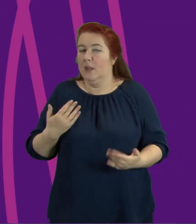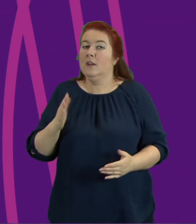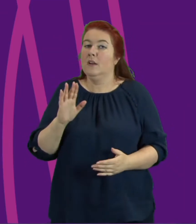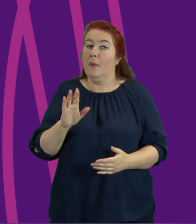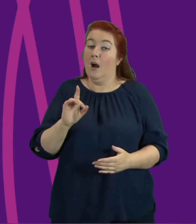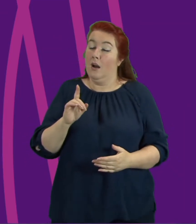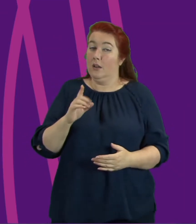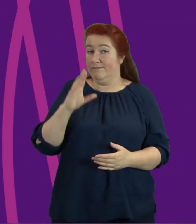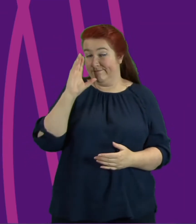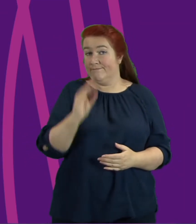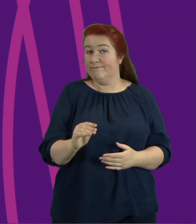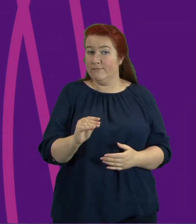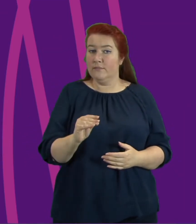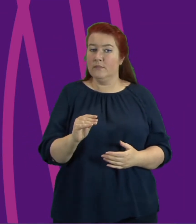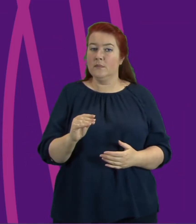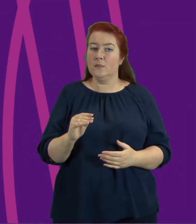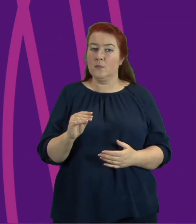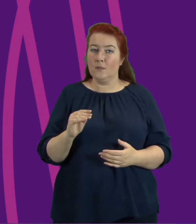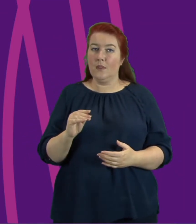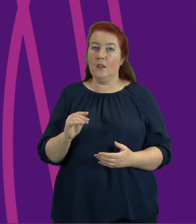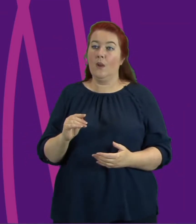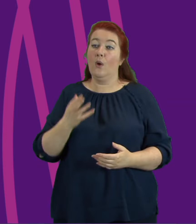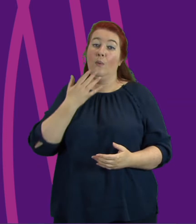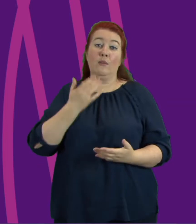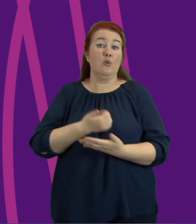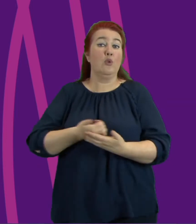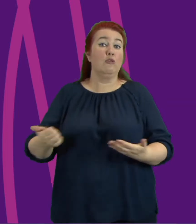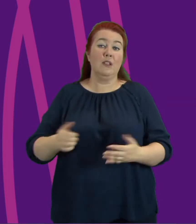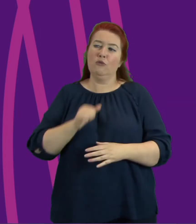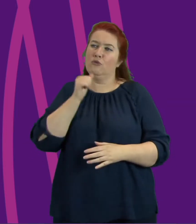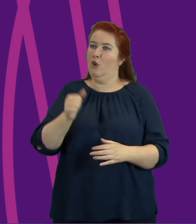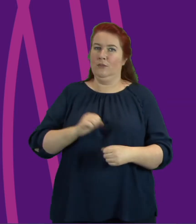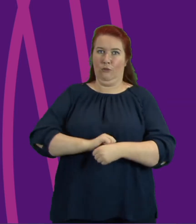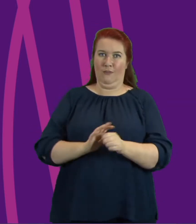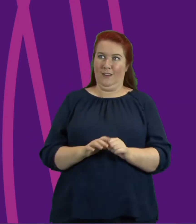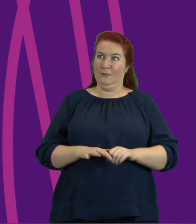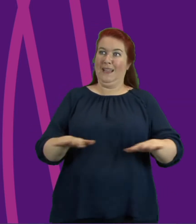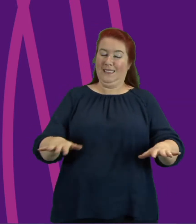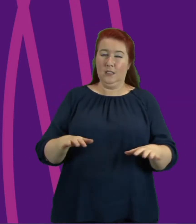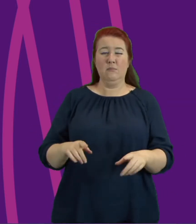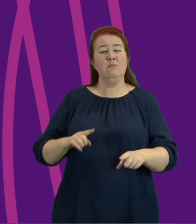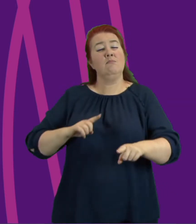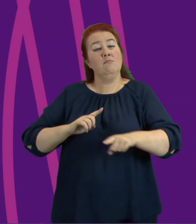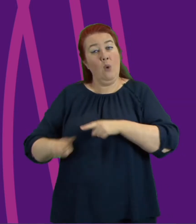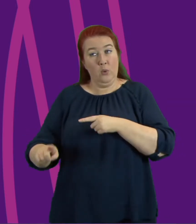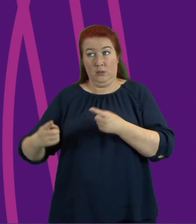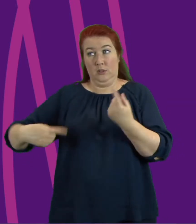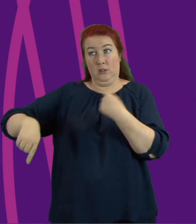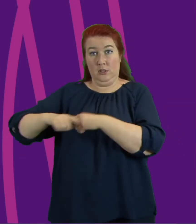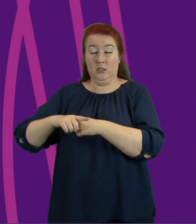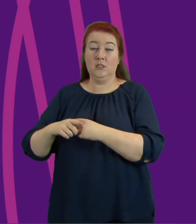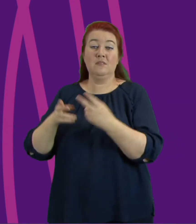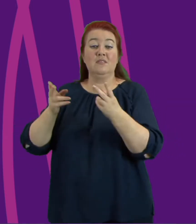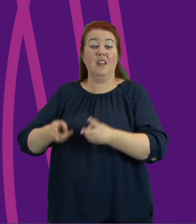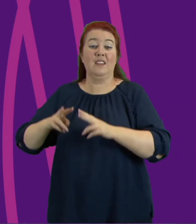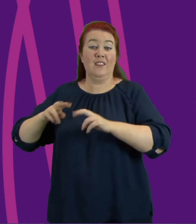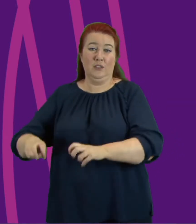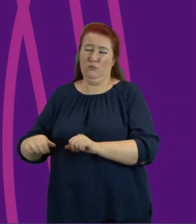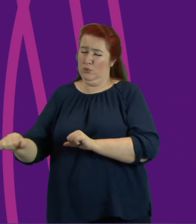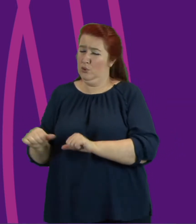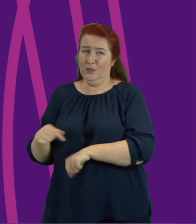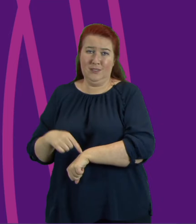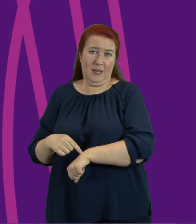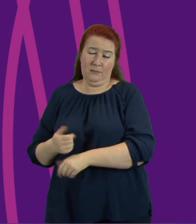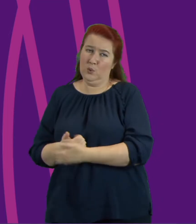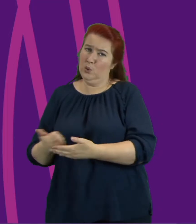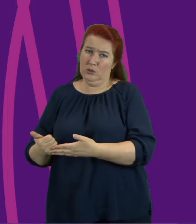say that in non-pandemic cases, the great majority of death investigations are concluded in a very short time